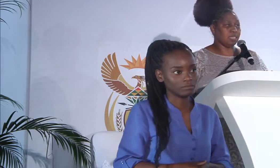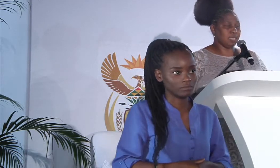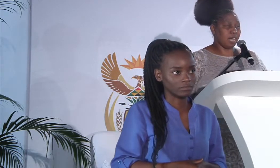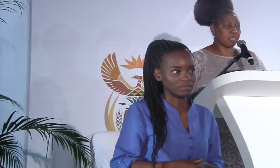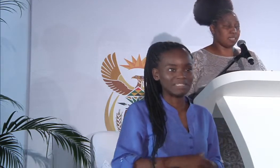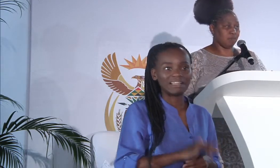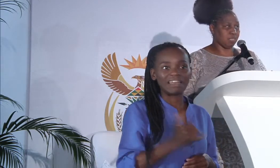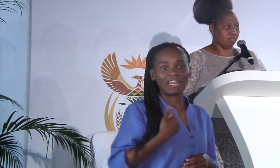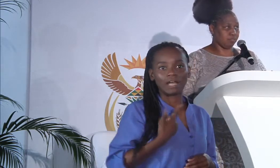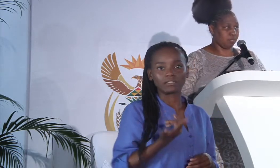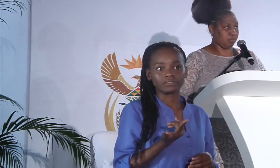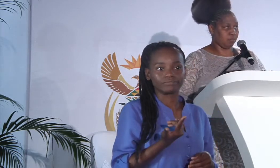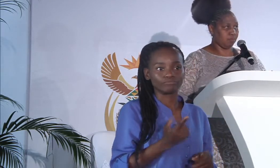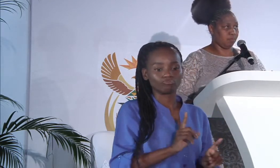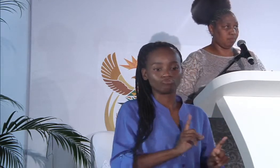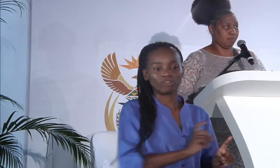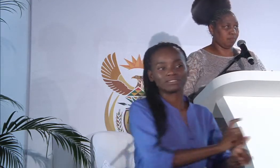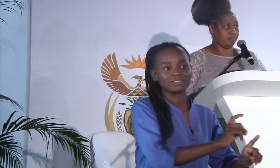the drugs themselves.